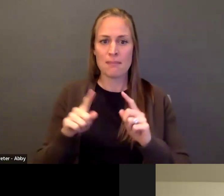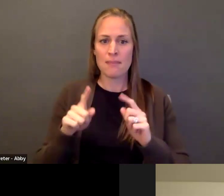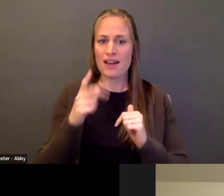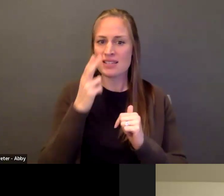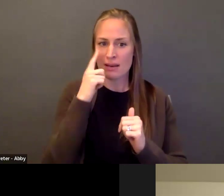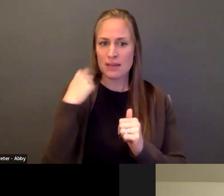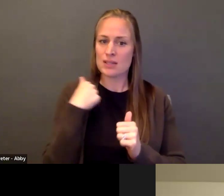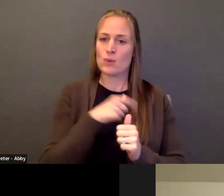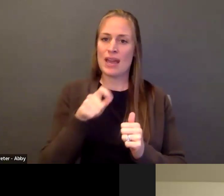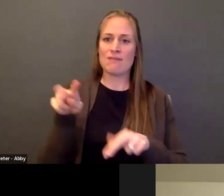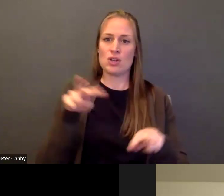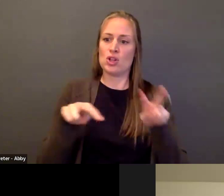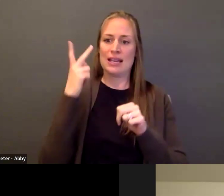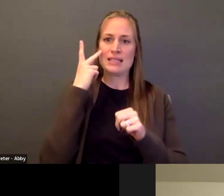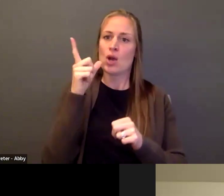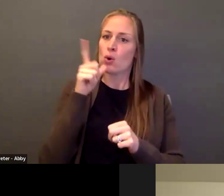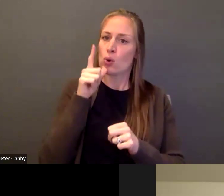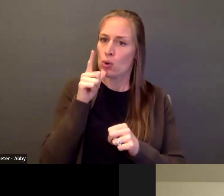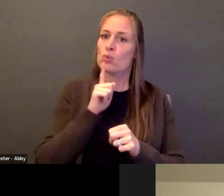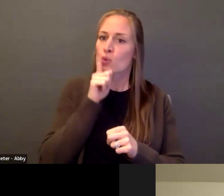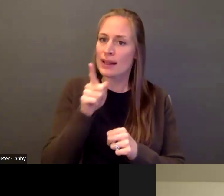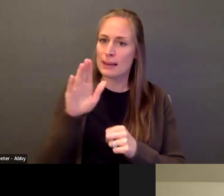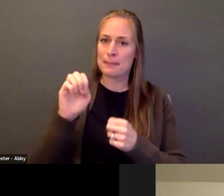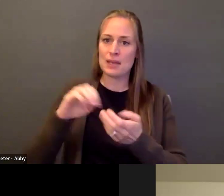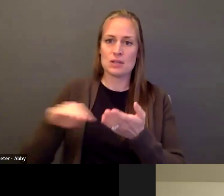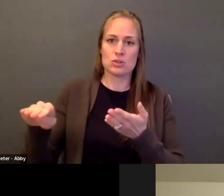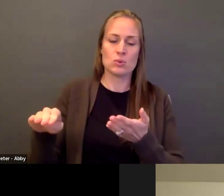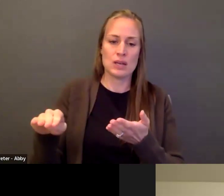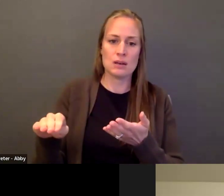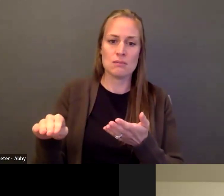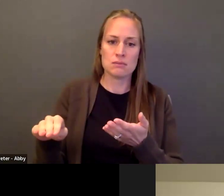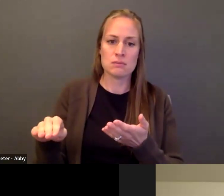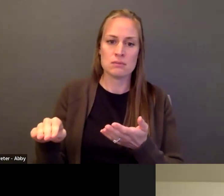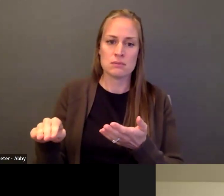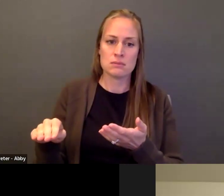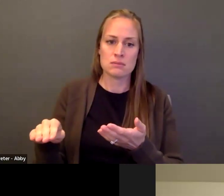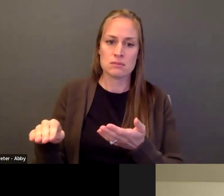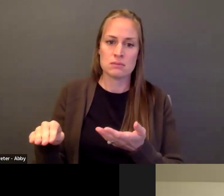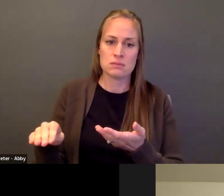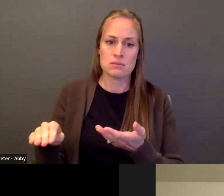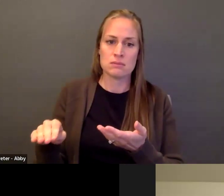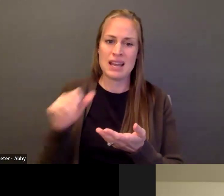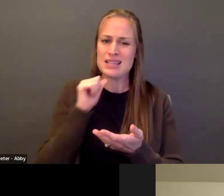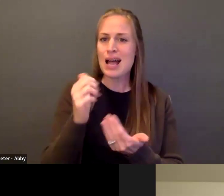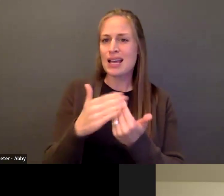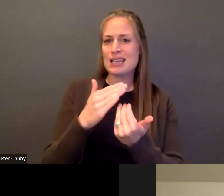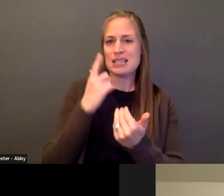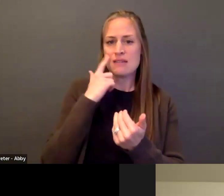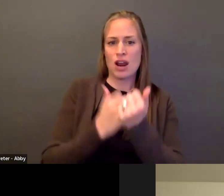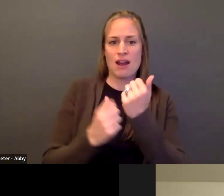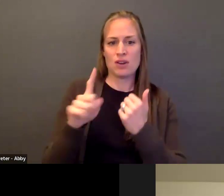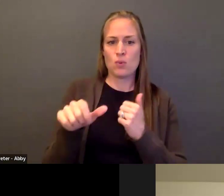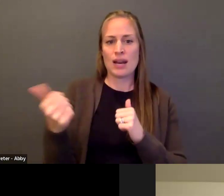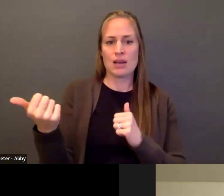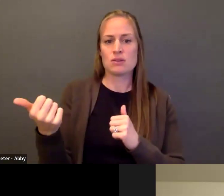excluded, and not to say it's easy for everybody else. Lord, you know, the level ones are struggling too. So what this is leading to is